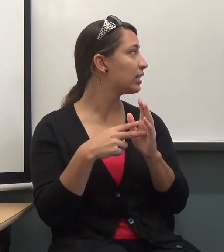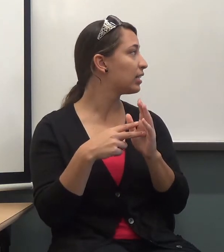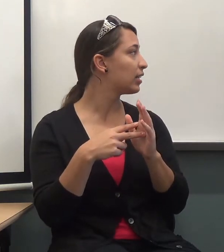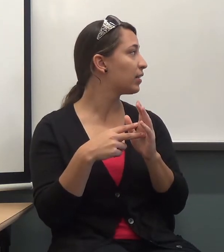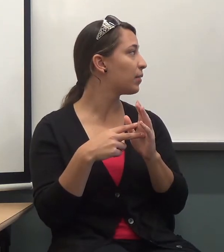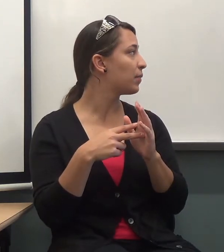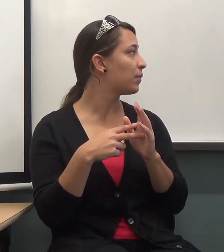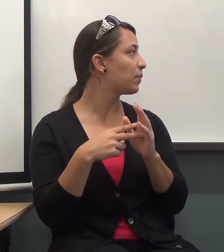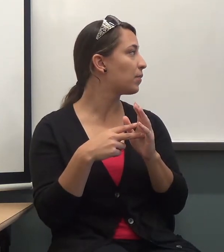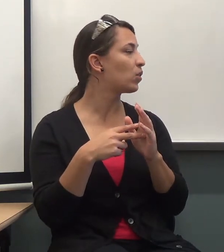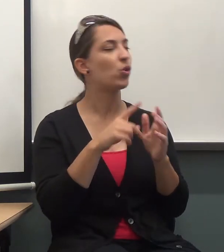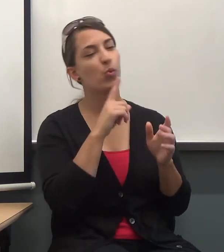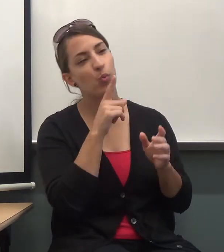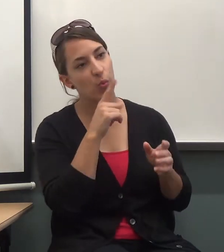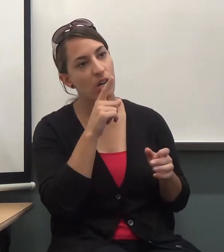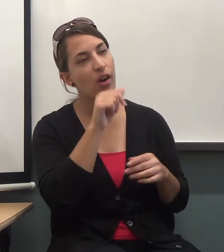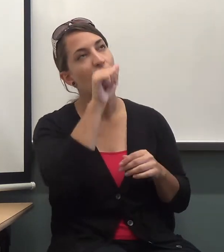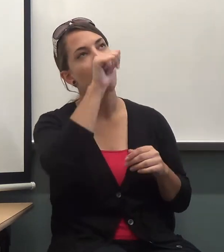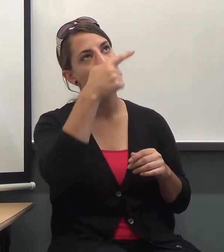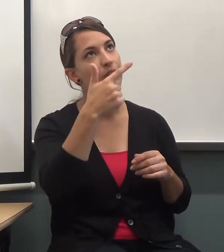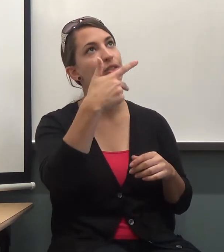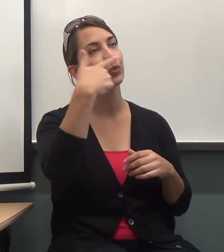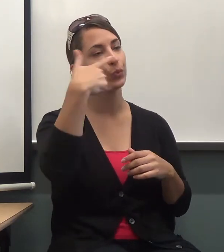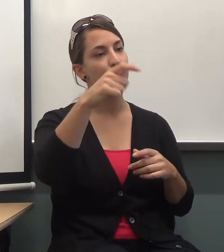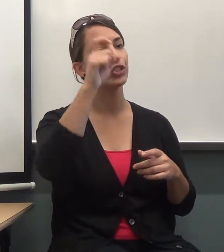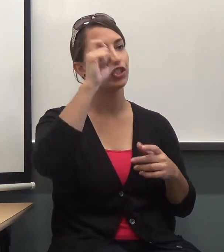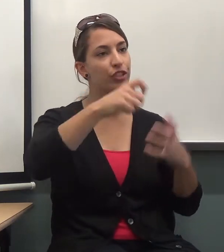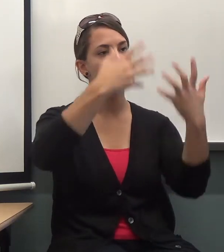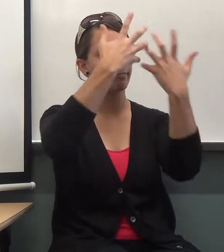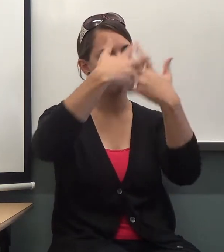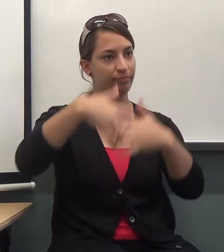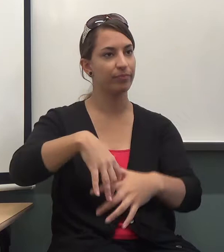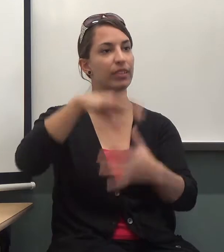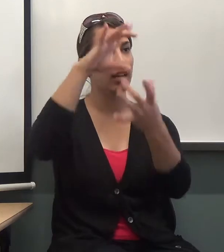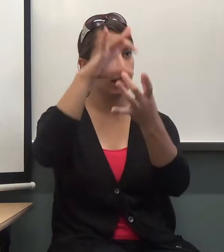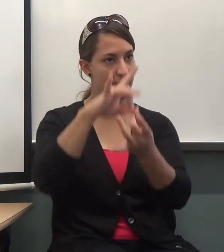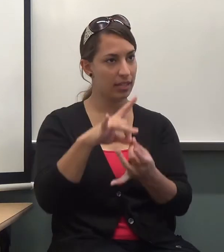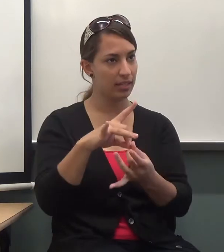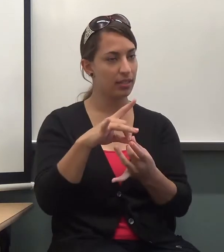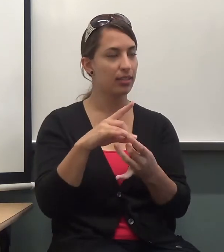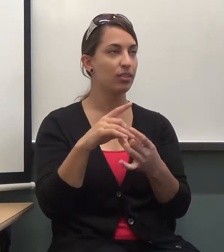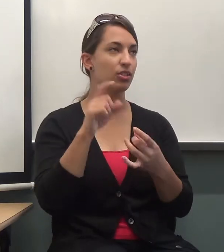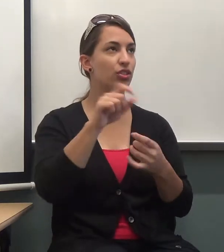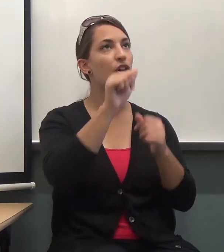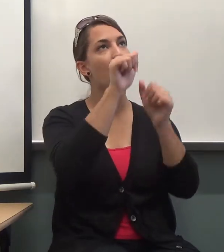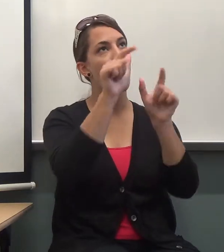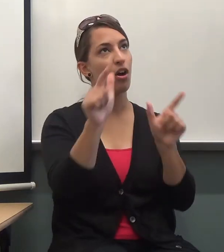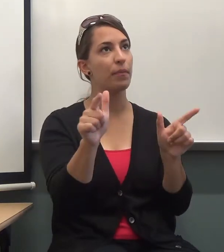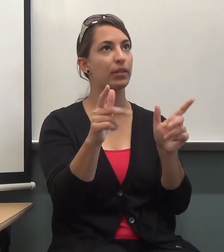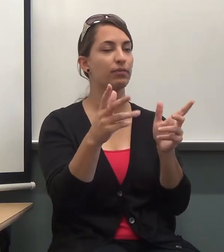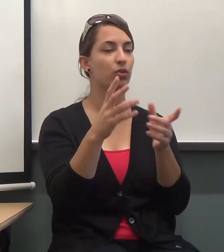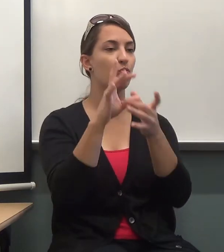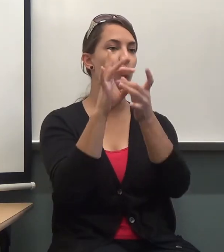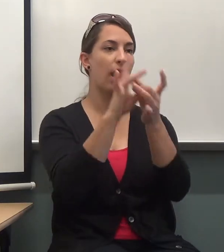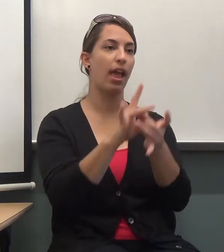well, all of three should connect. They should all be relatives or related.